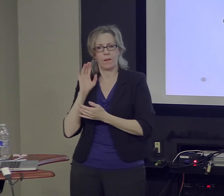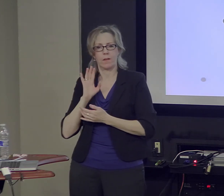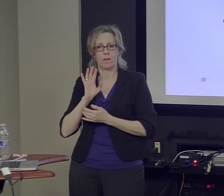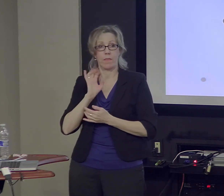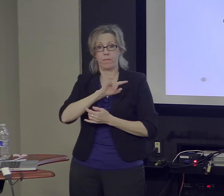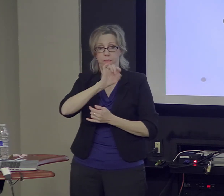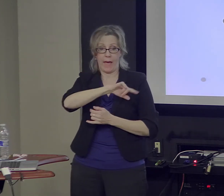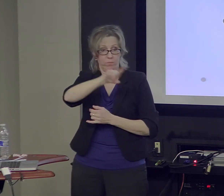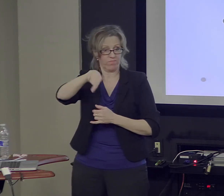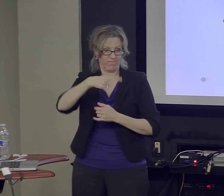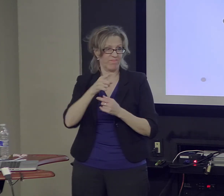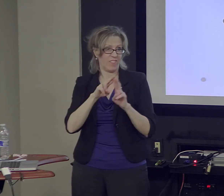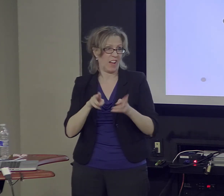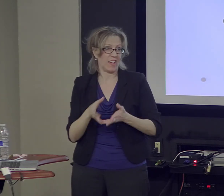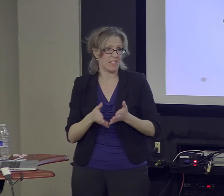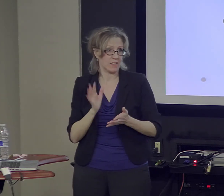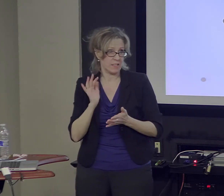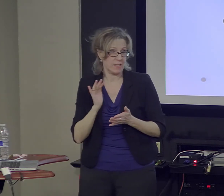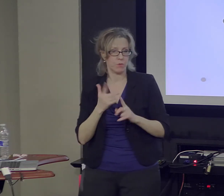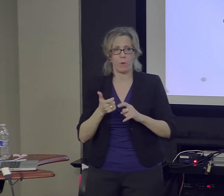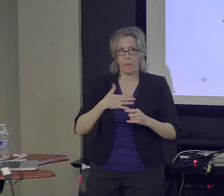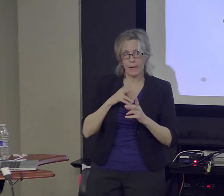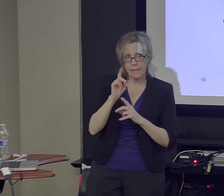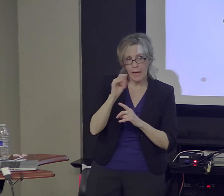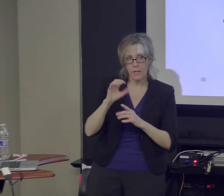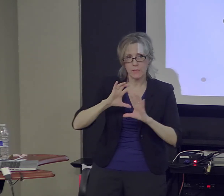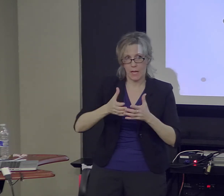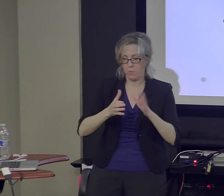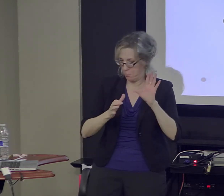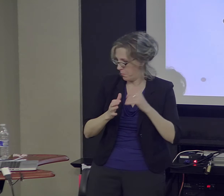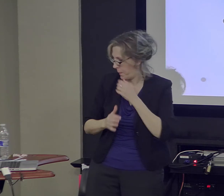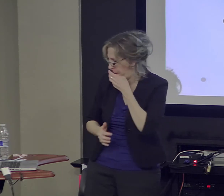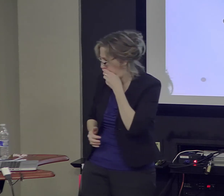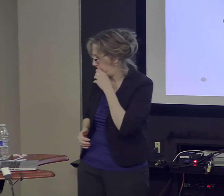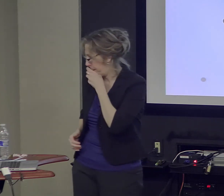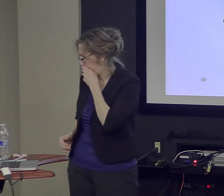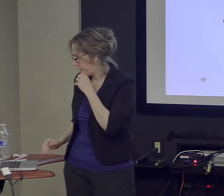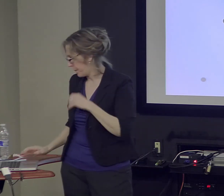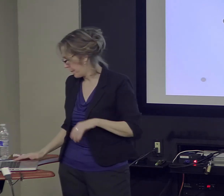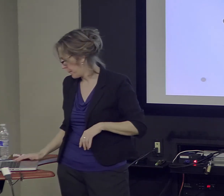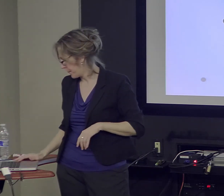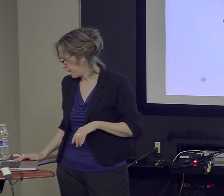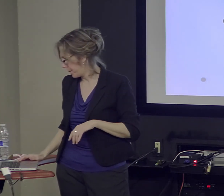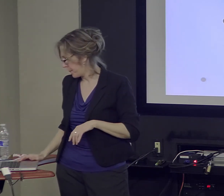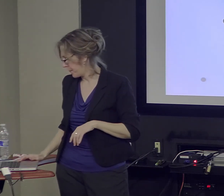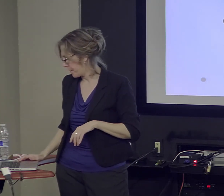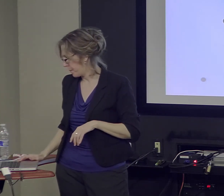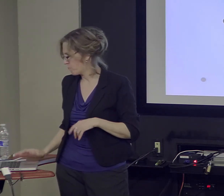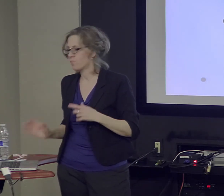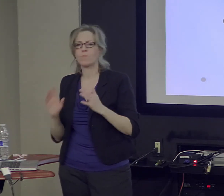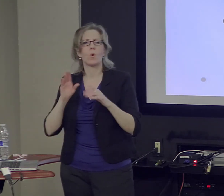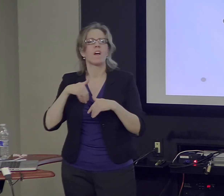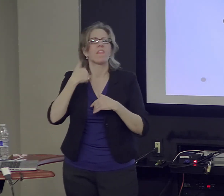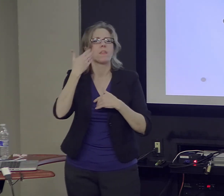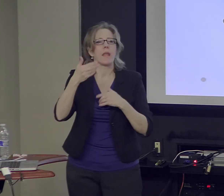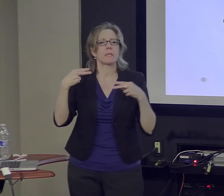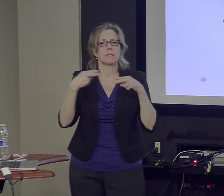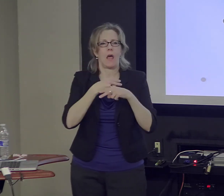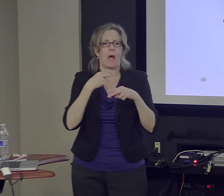read someone's lips and just through that action been able to tell that it is they are a user of American Sign